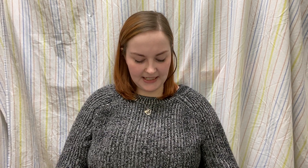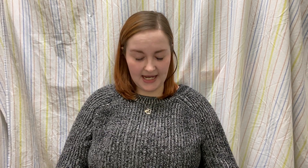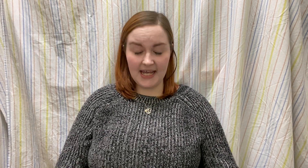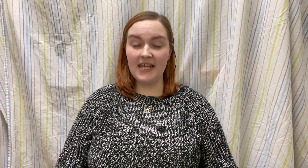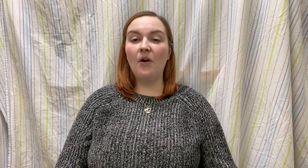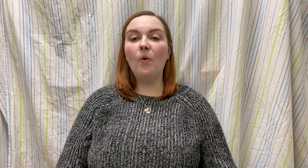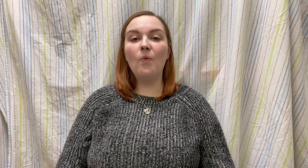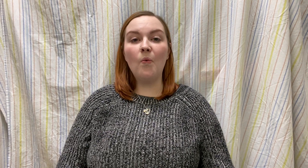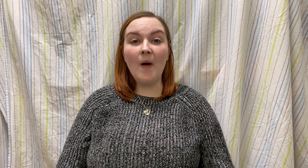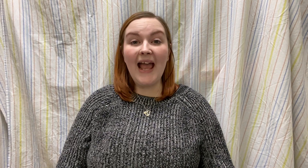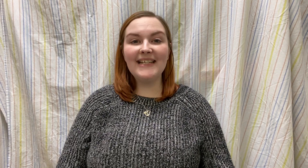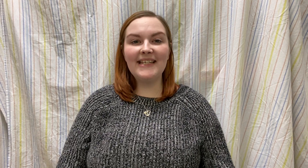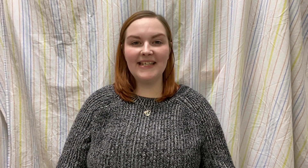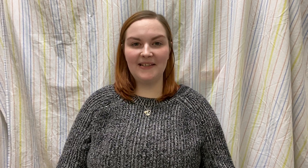Say wet.